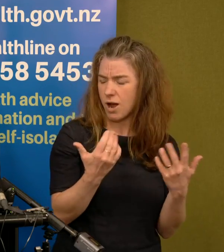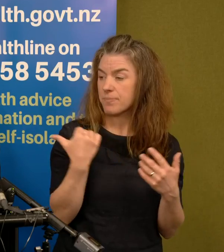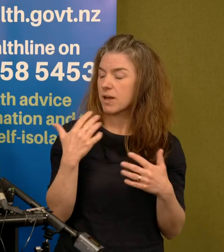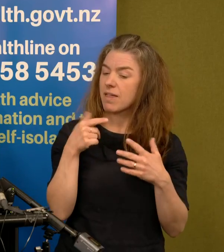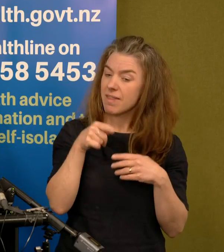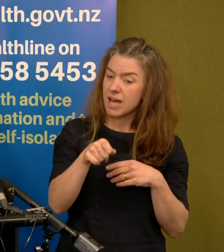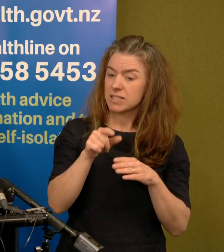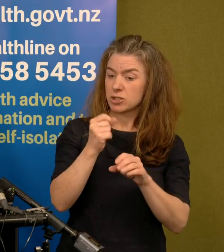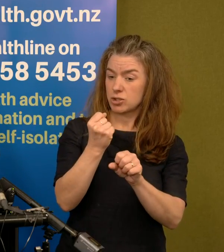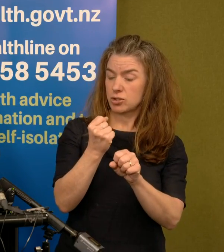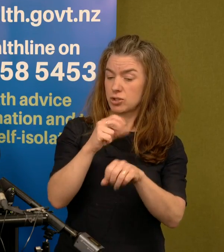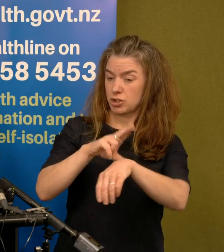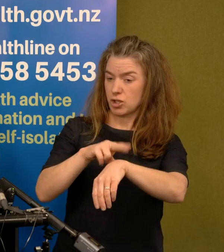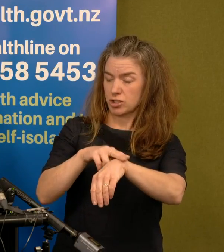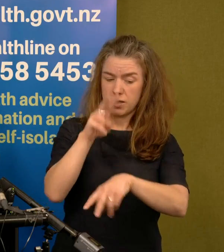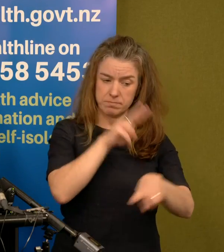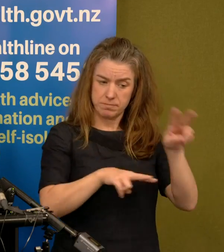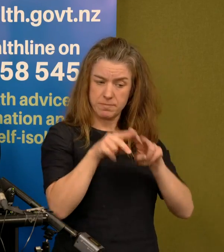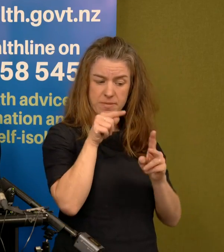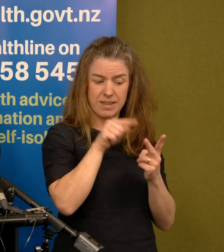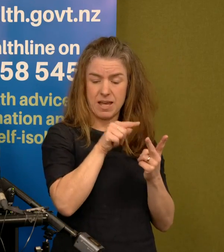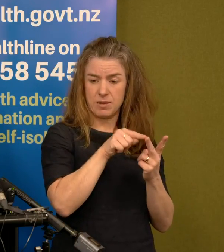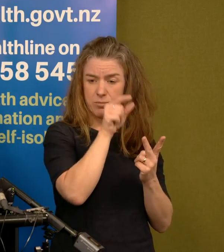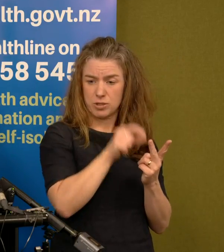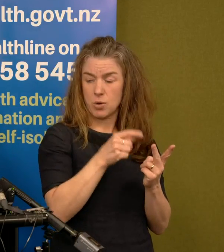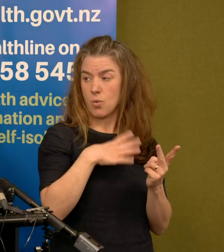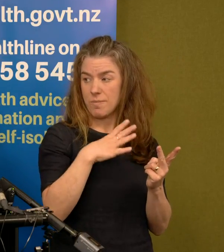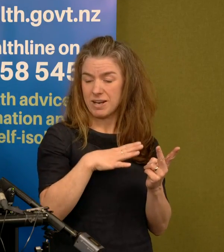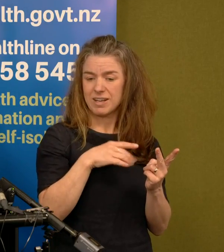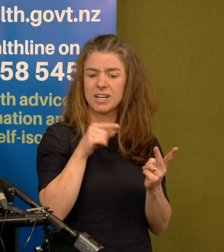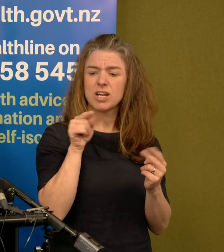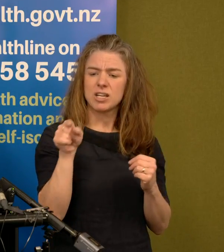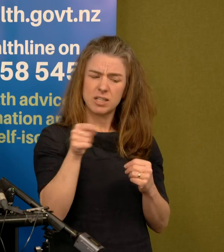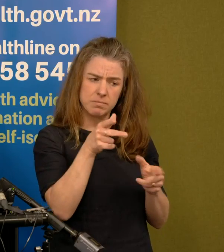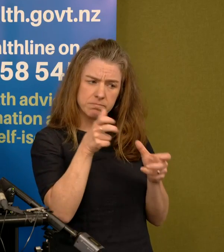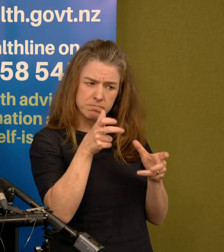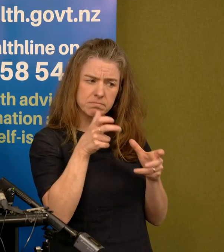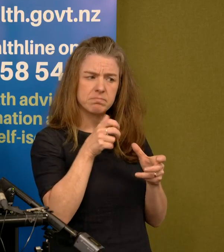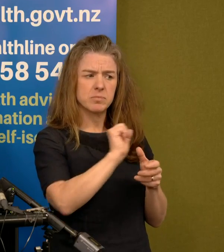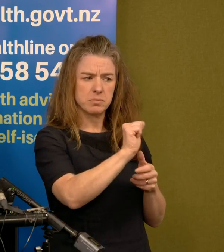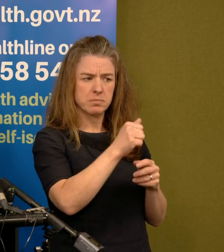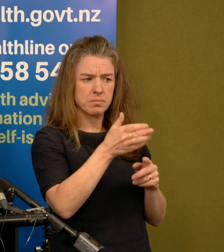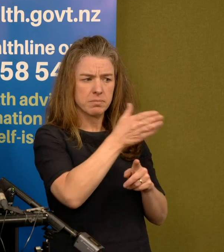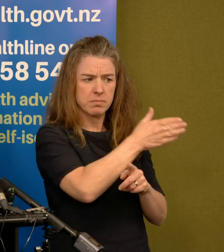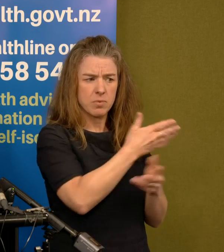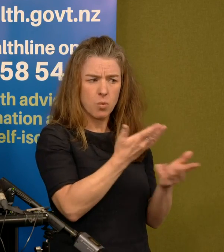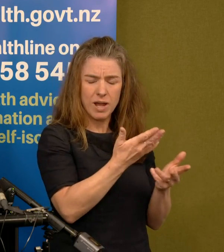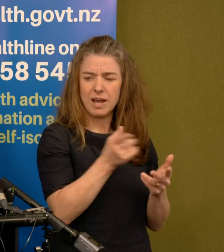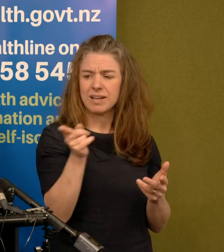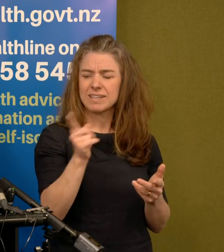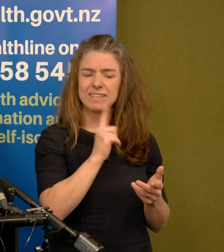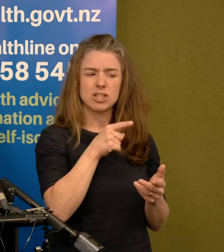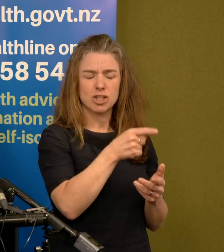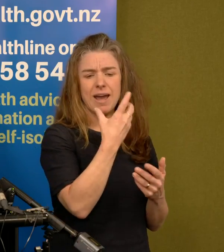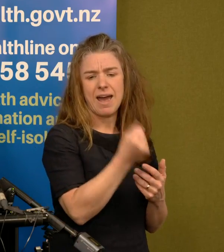GP undertook a clinical examination, I'm sure, listened to her history and made a diagnosis